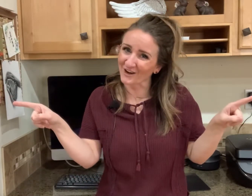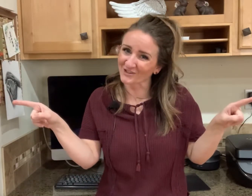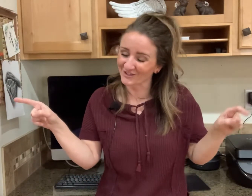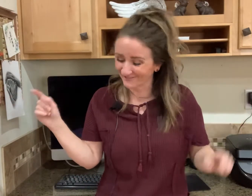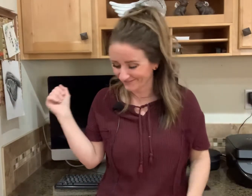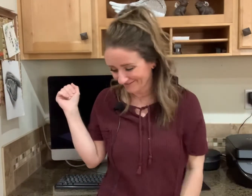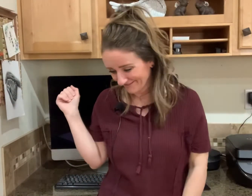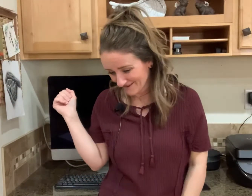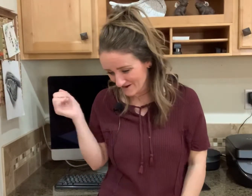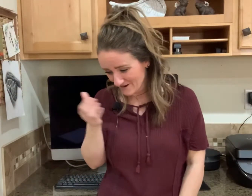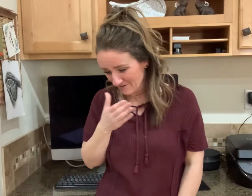direction.